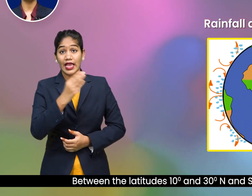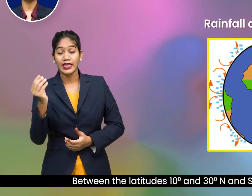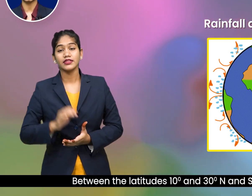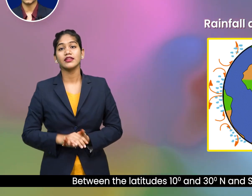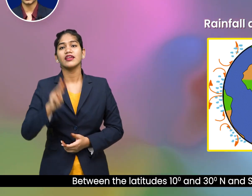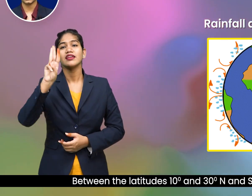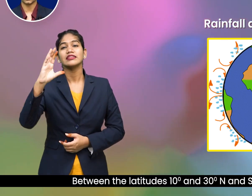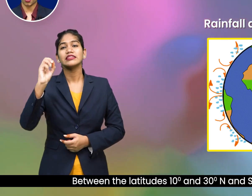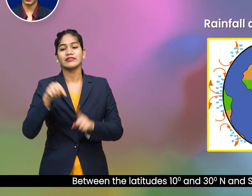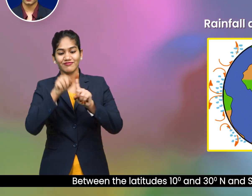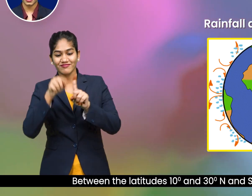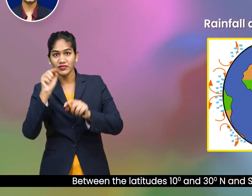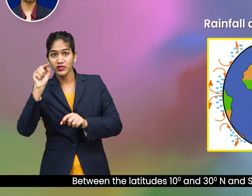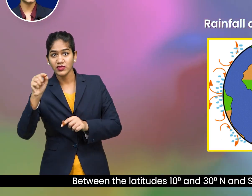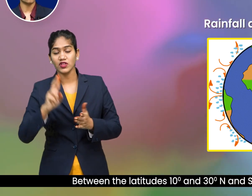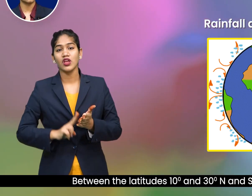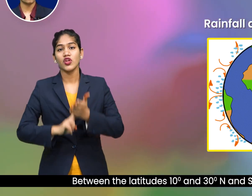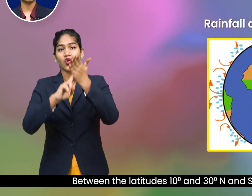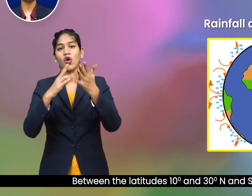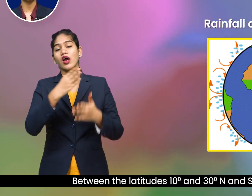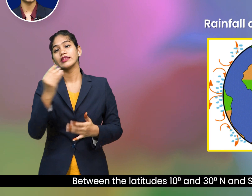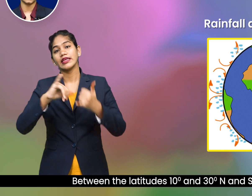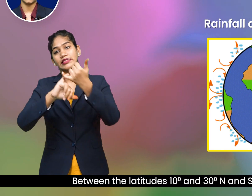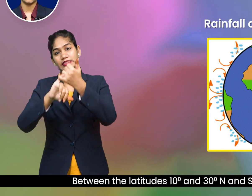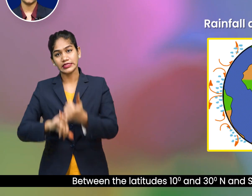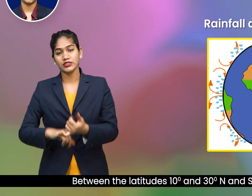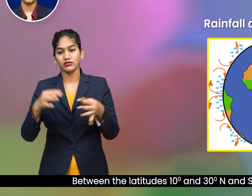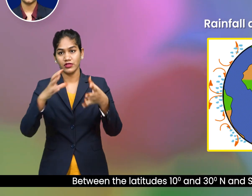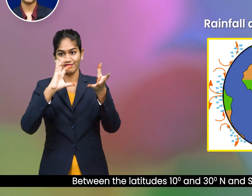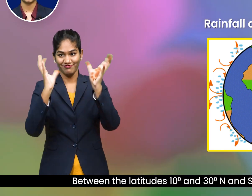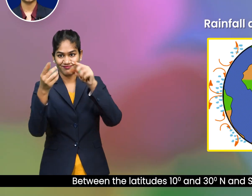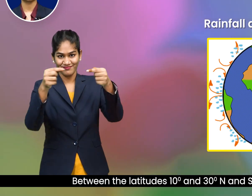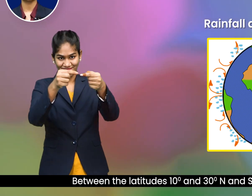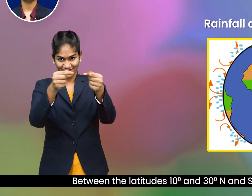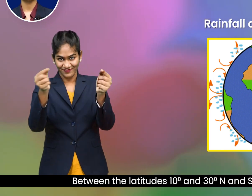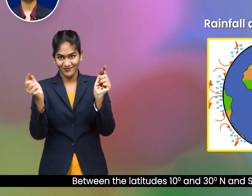and 30 degrees north and south of the equator,